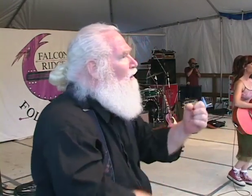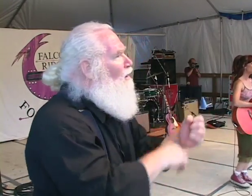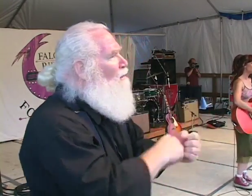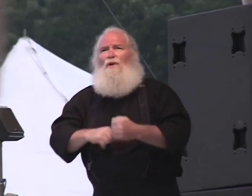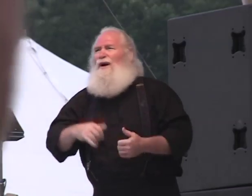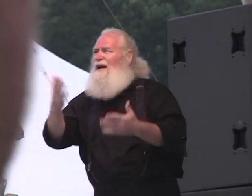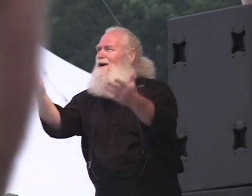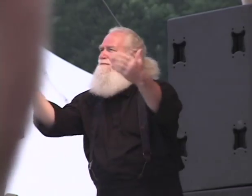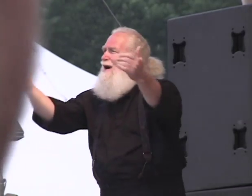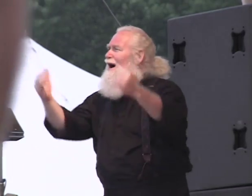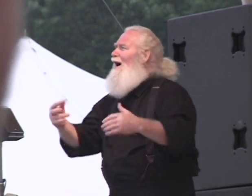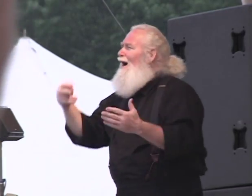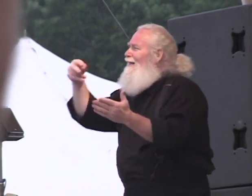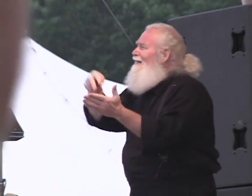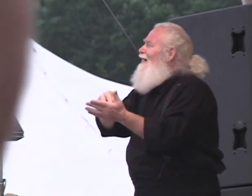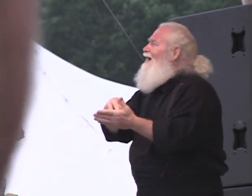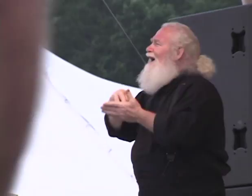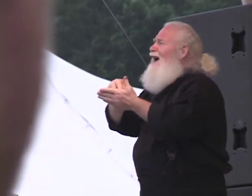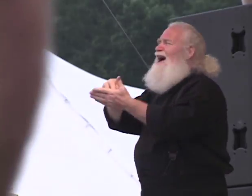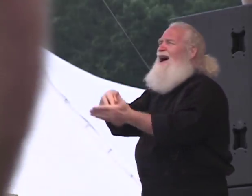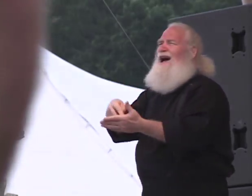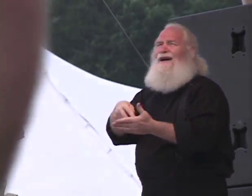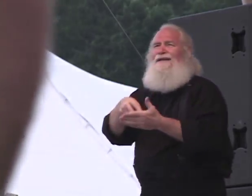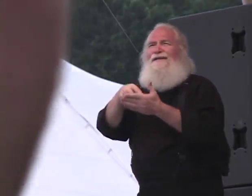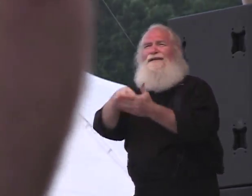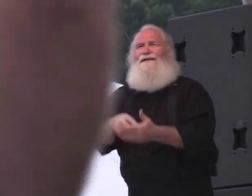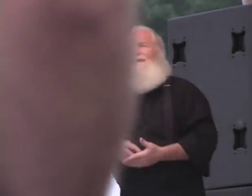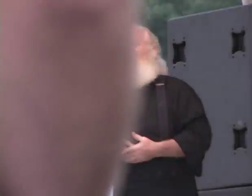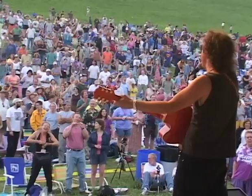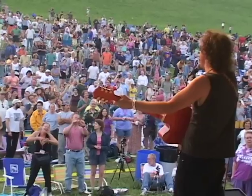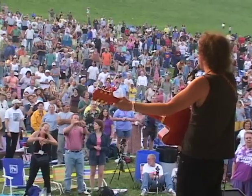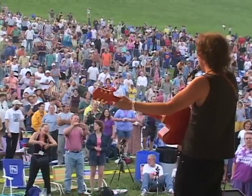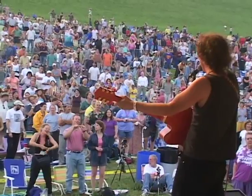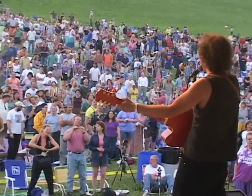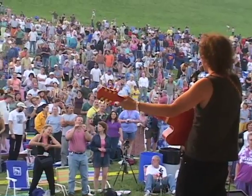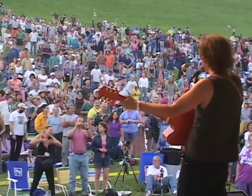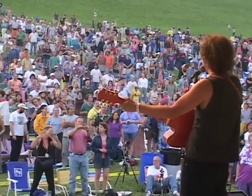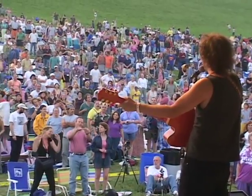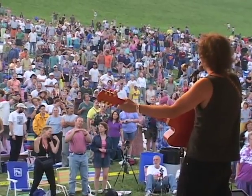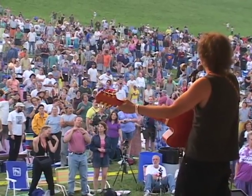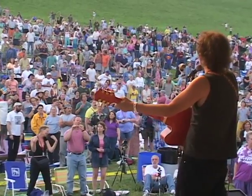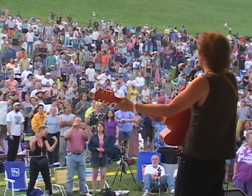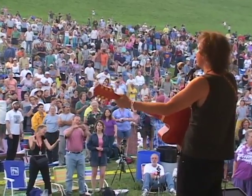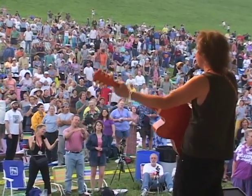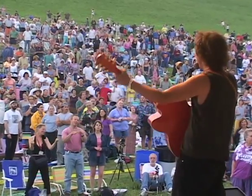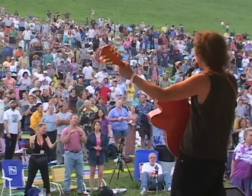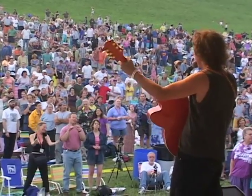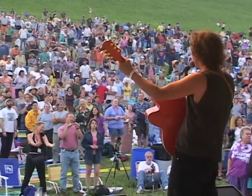Your sword in